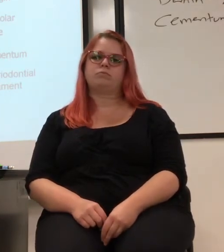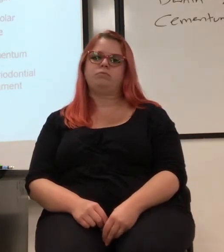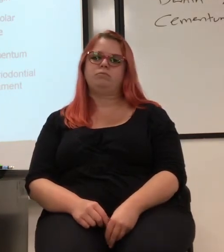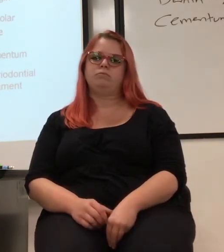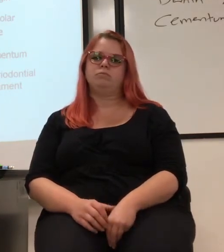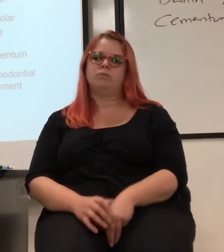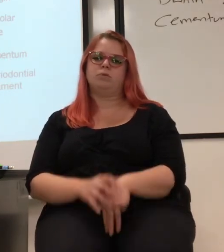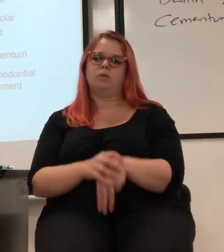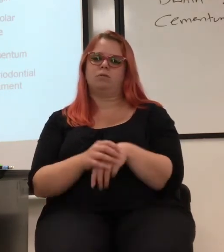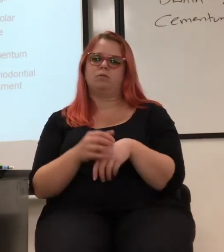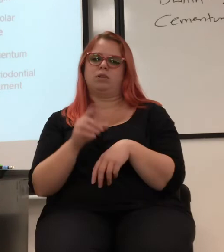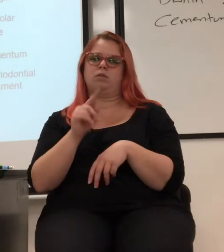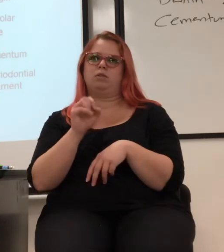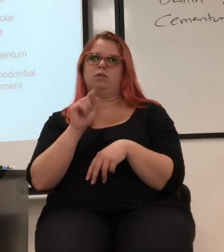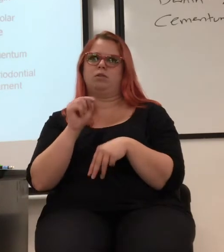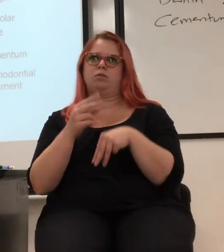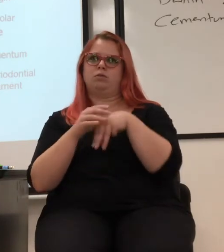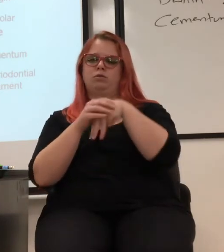tooth.